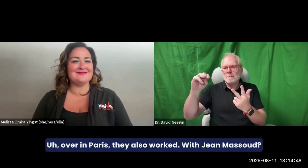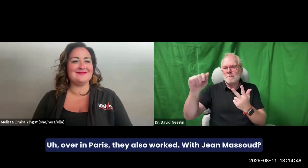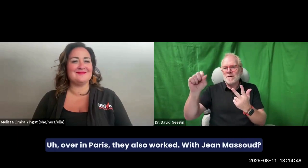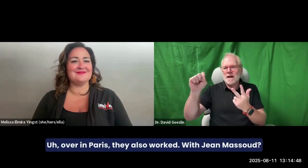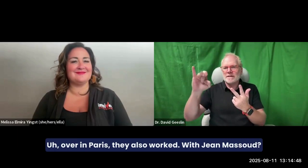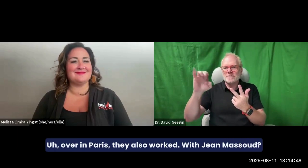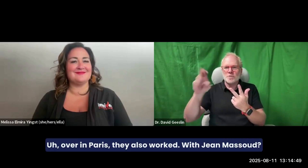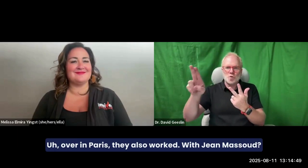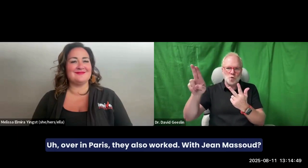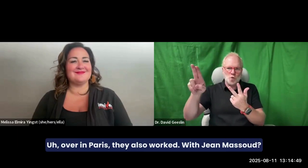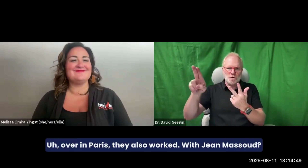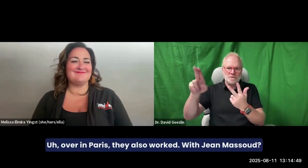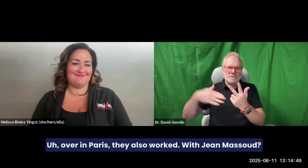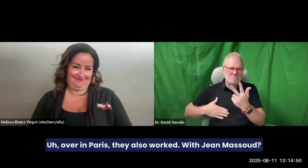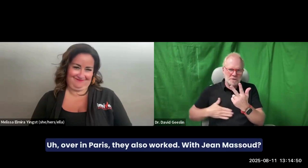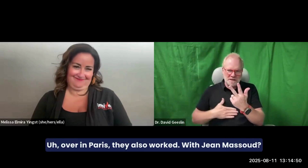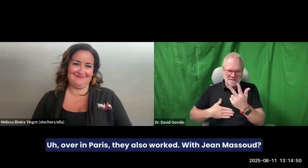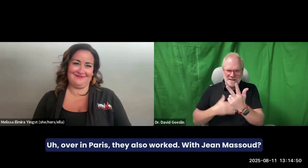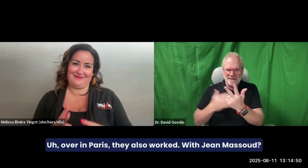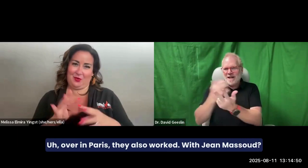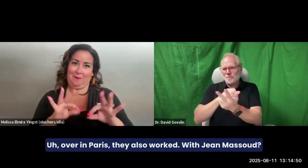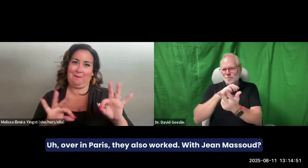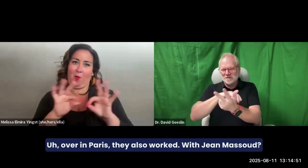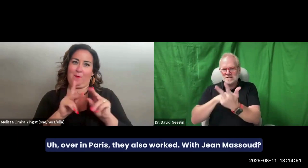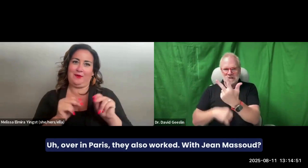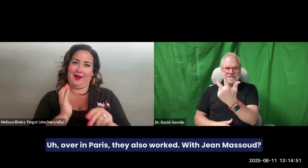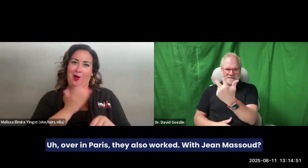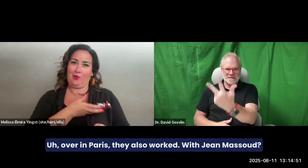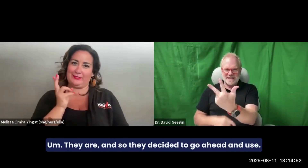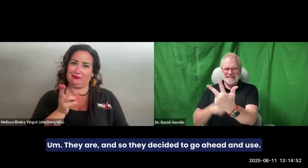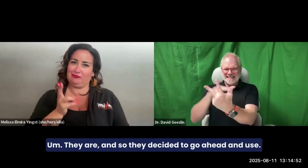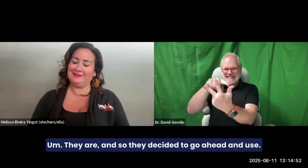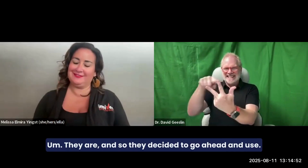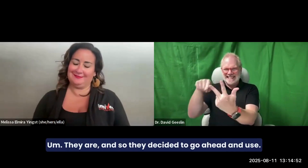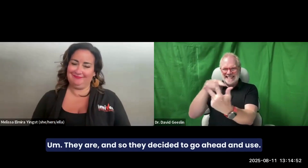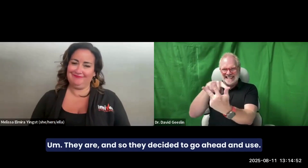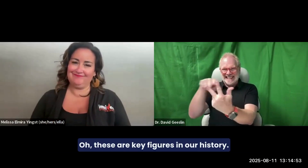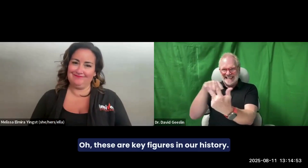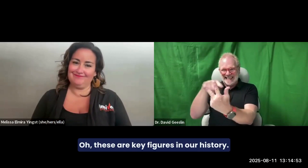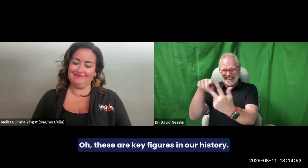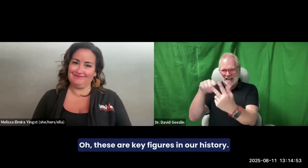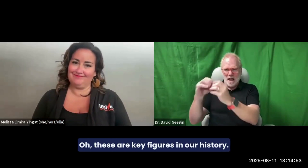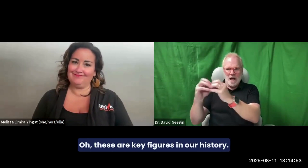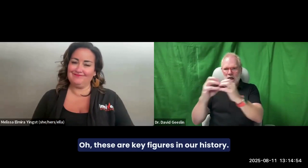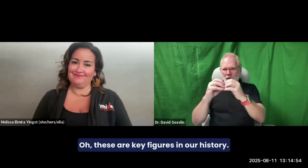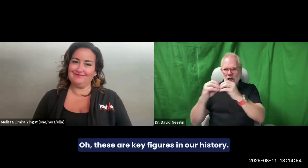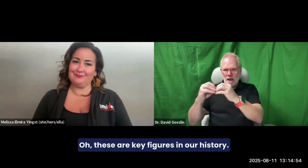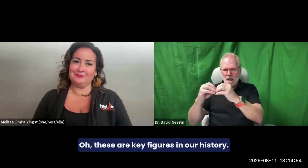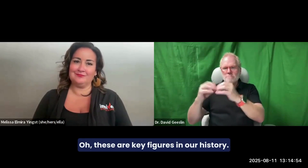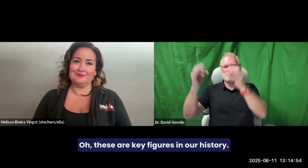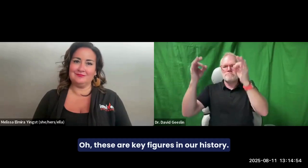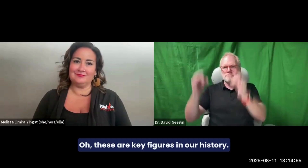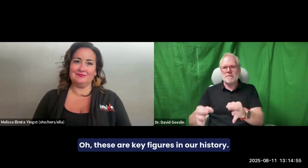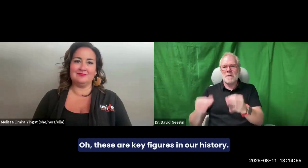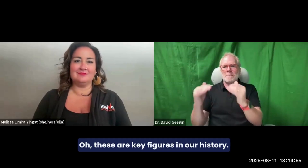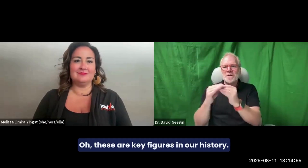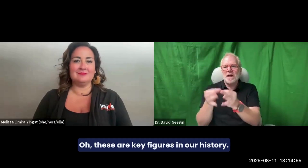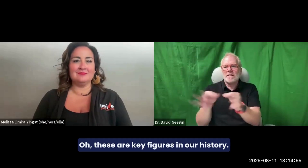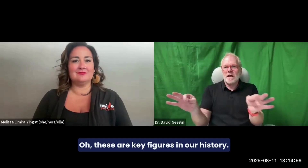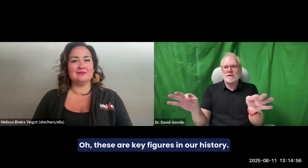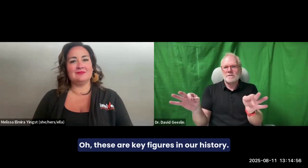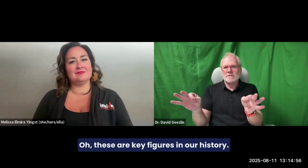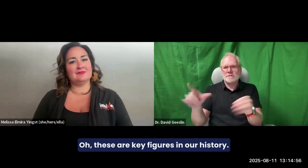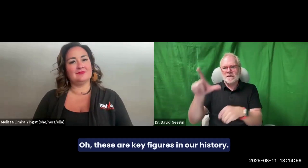over in Paris. They also worked with Jean Massue. Um, Oh, these are key figures in our